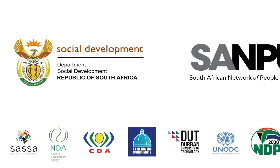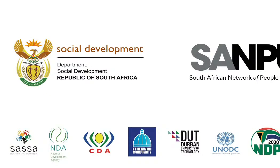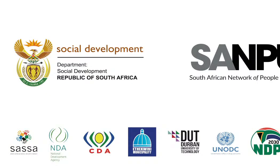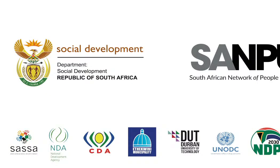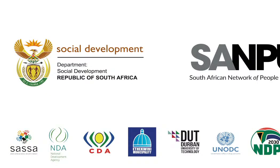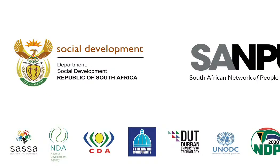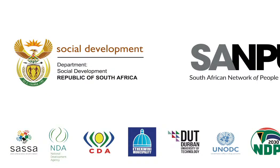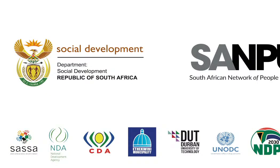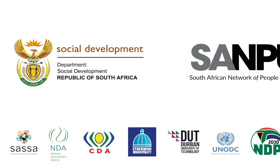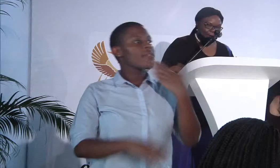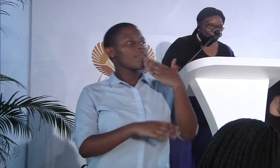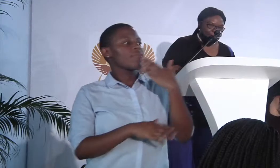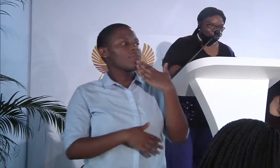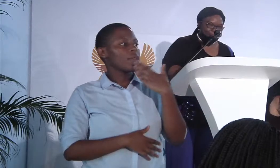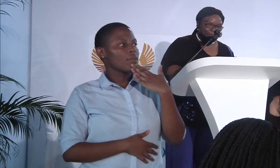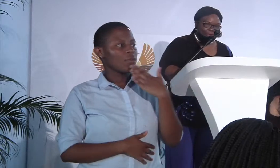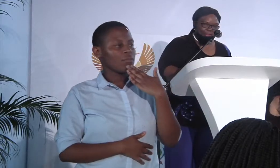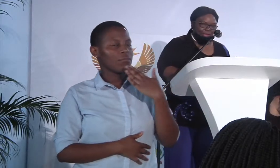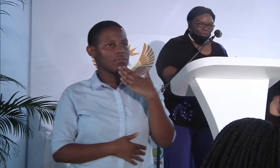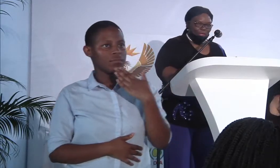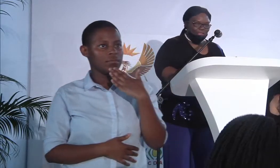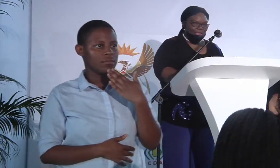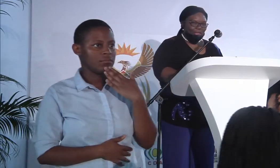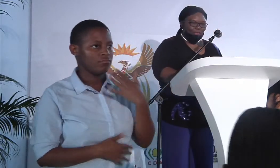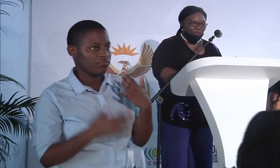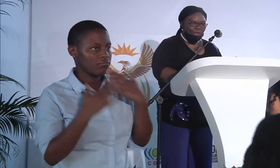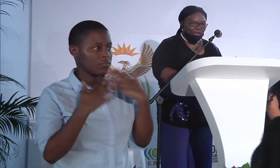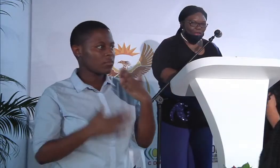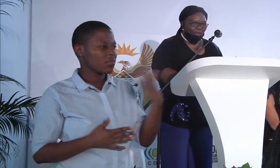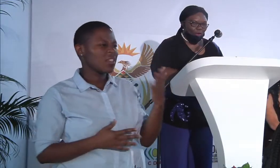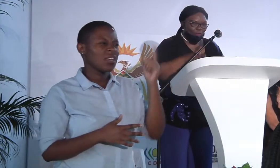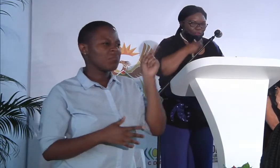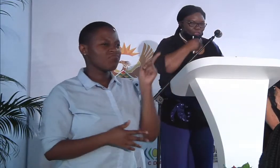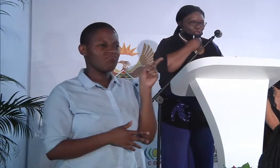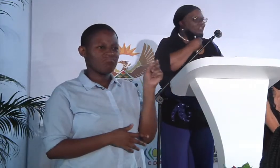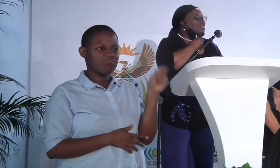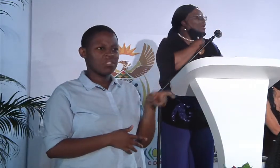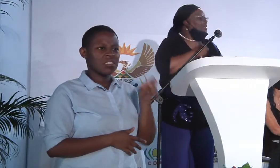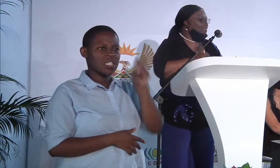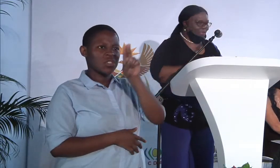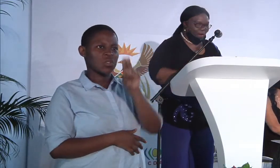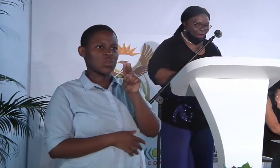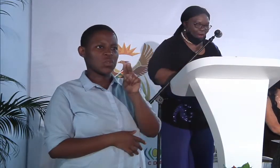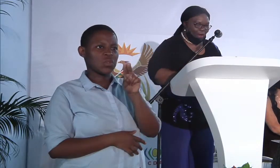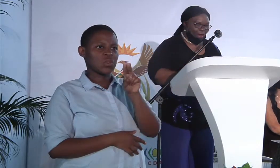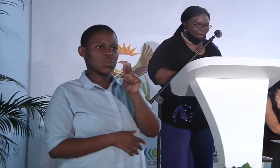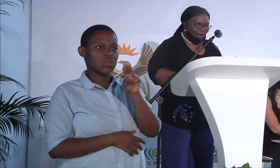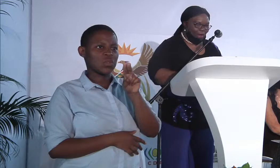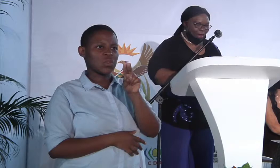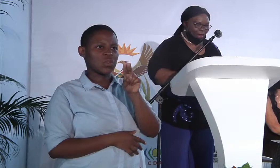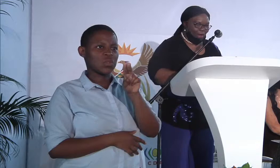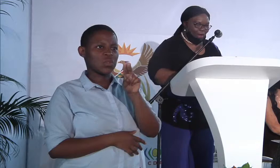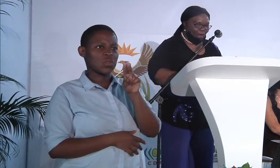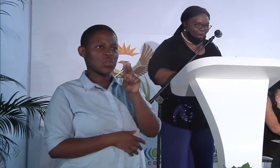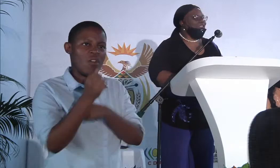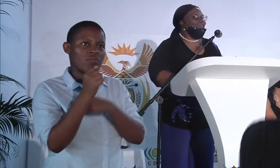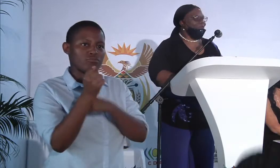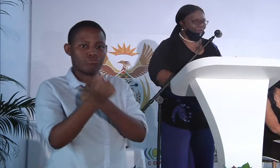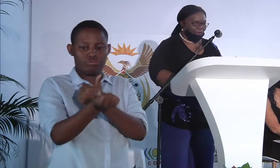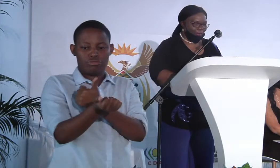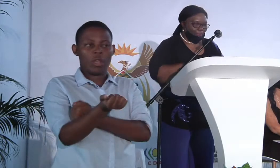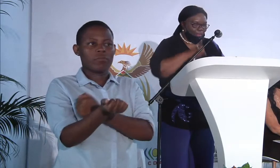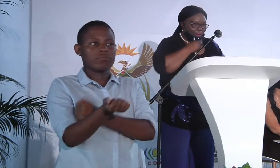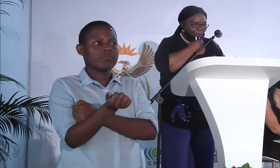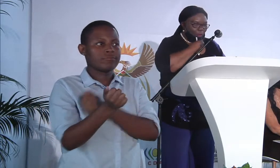Thank you very much. That was the UN Office on Drugs and Crime, Ms.